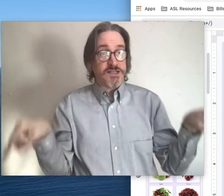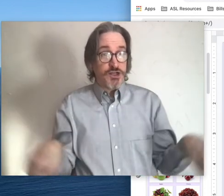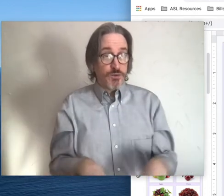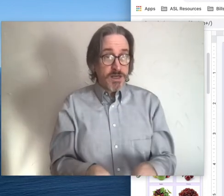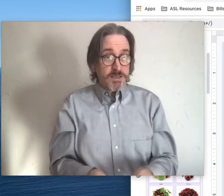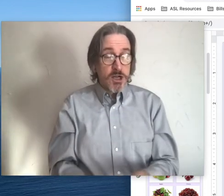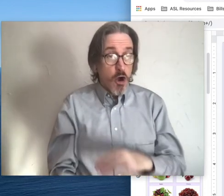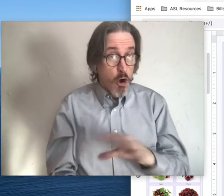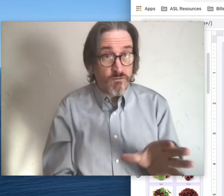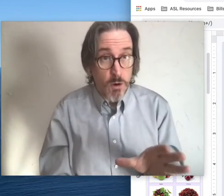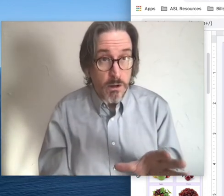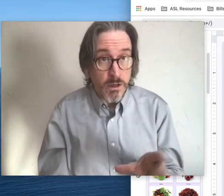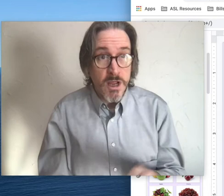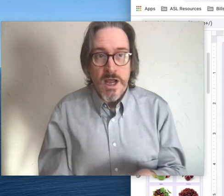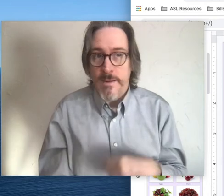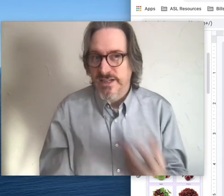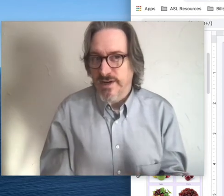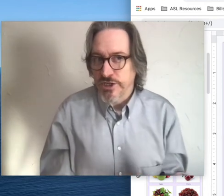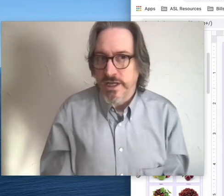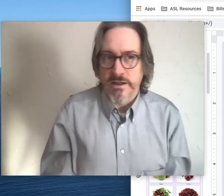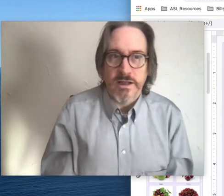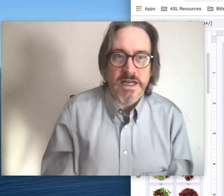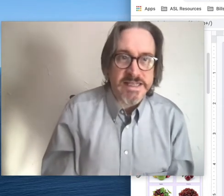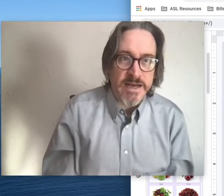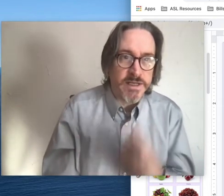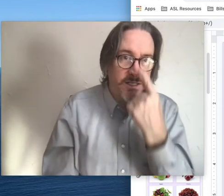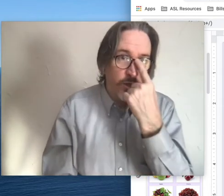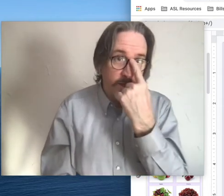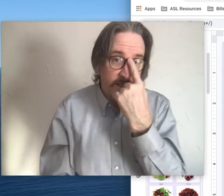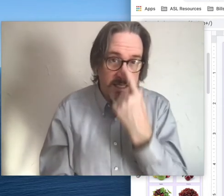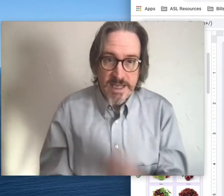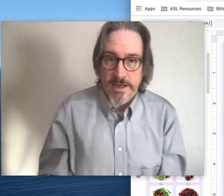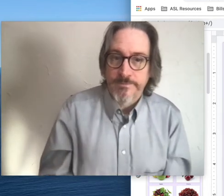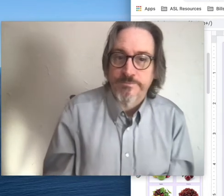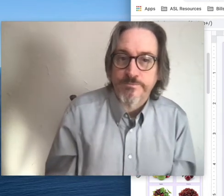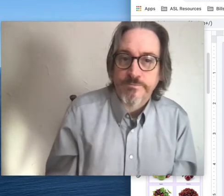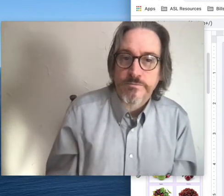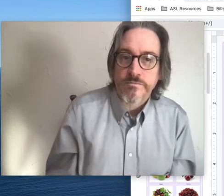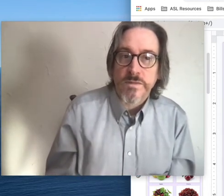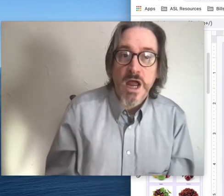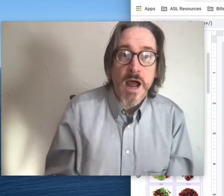in this unit overall, especially in the assignments and the quizzes at the end.